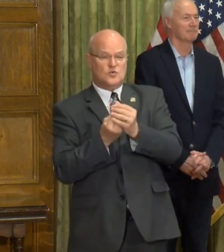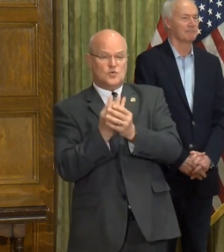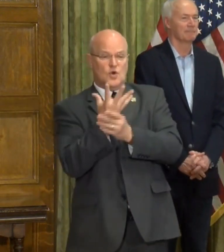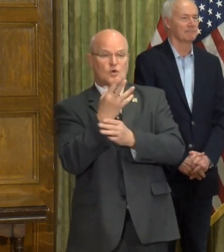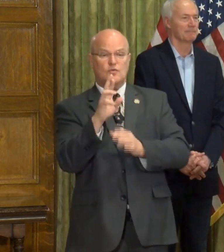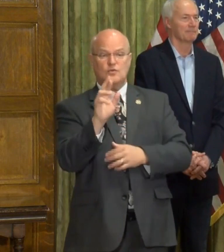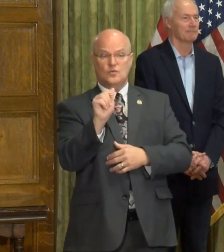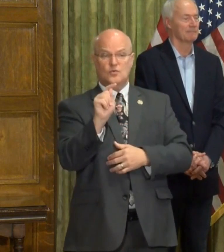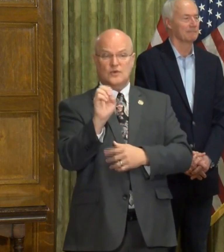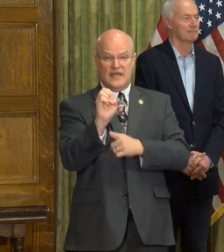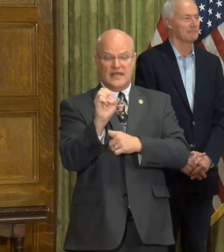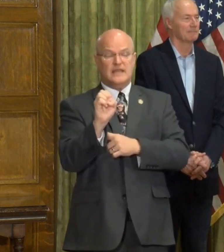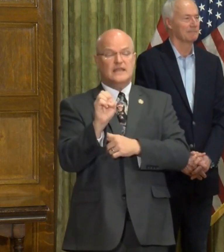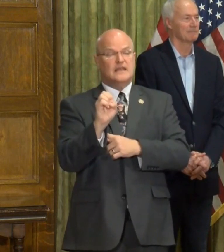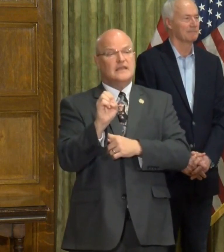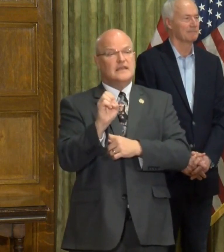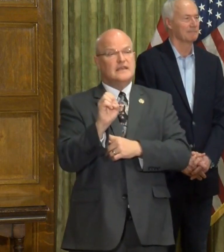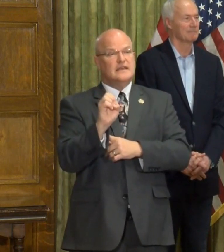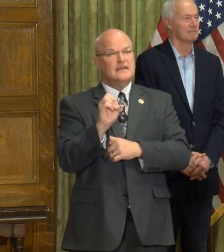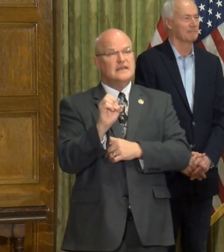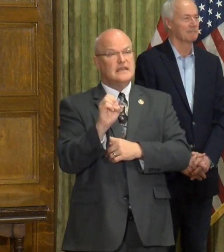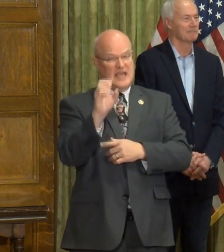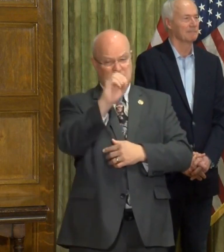rate of growth, it's